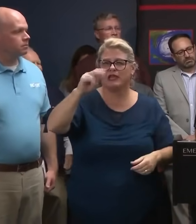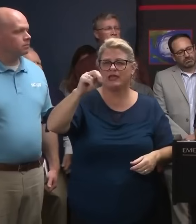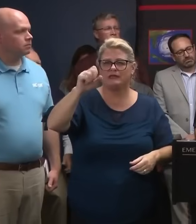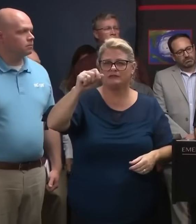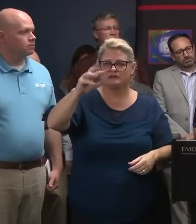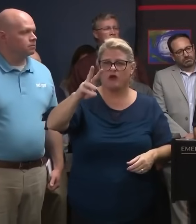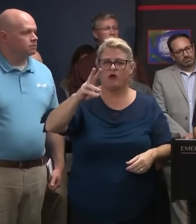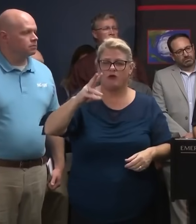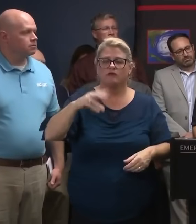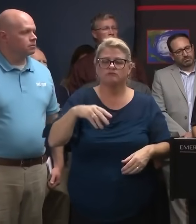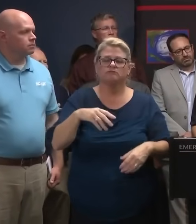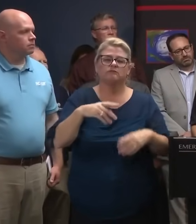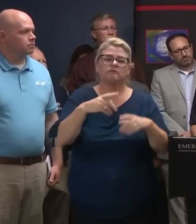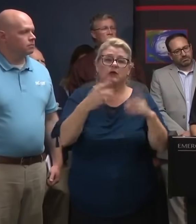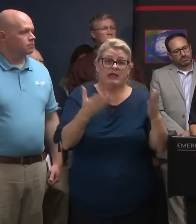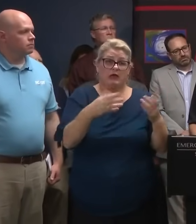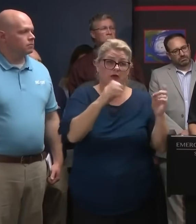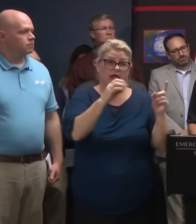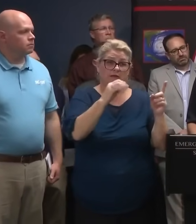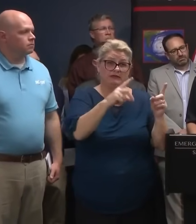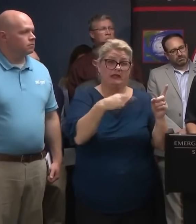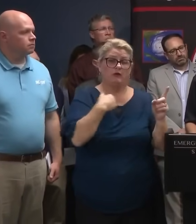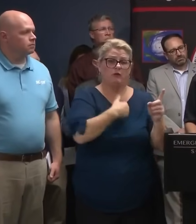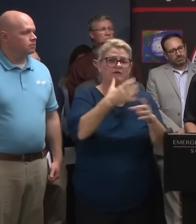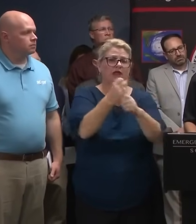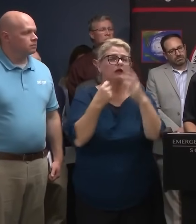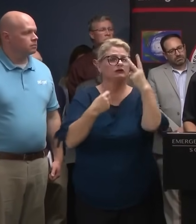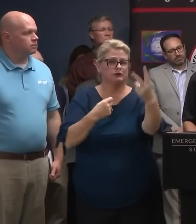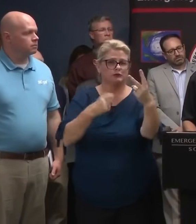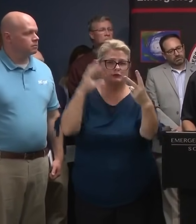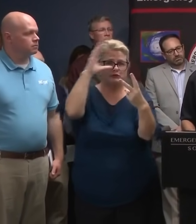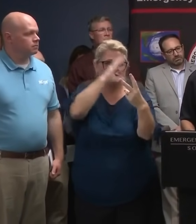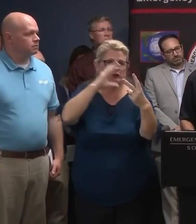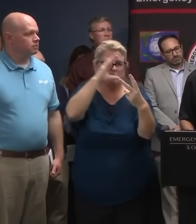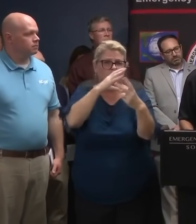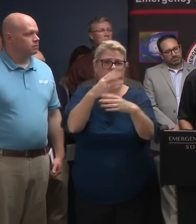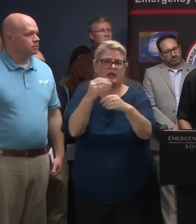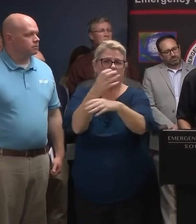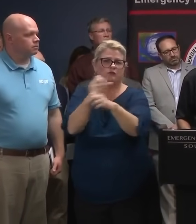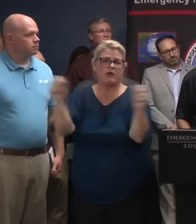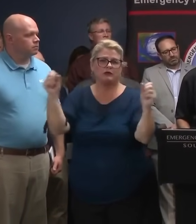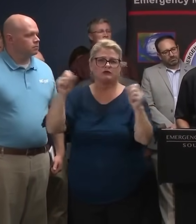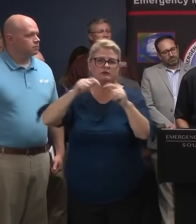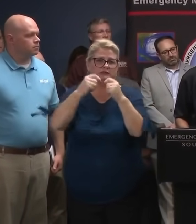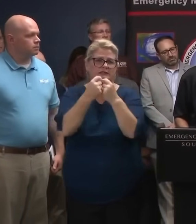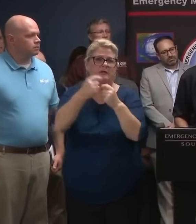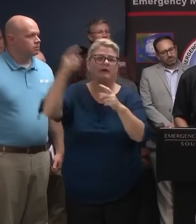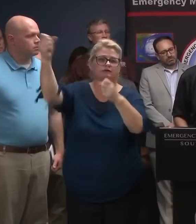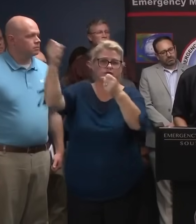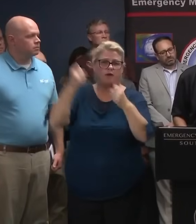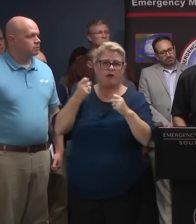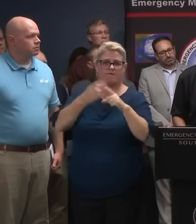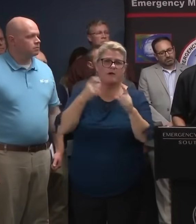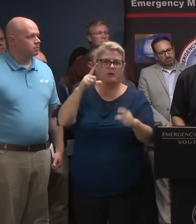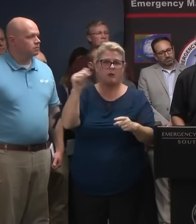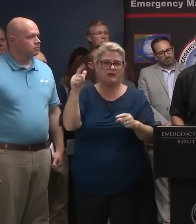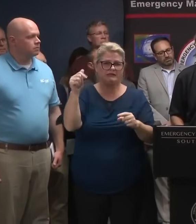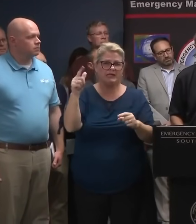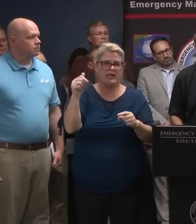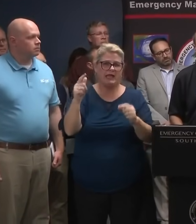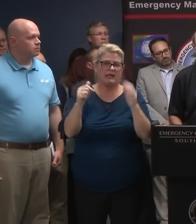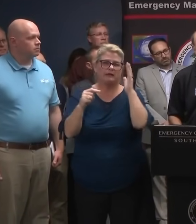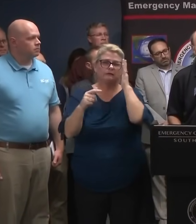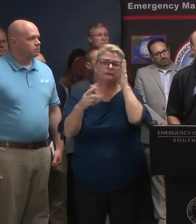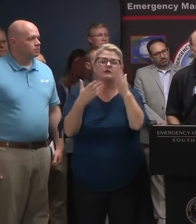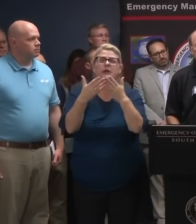Emergency Management Assistance Compact, we received 2 search and rescue teams from Louisiana. We also have our